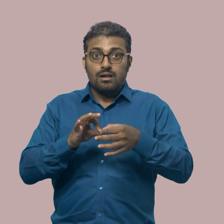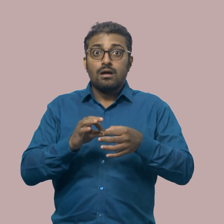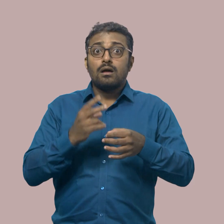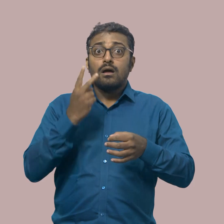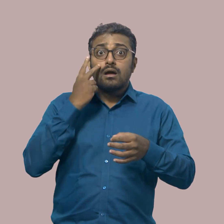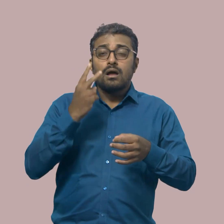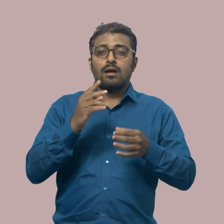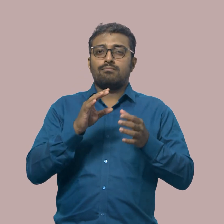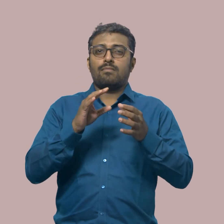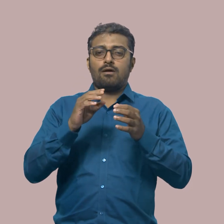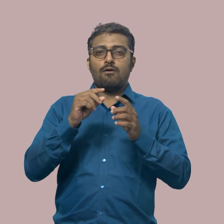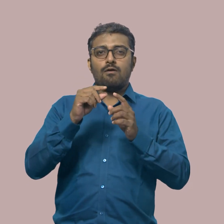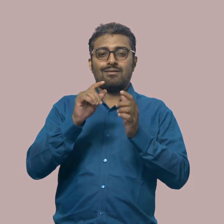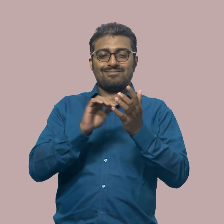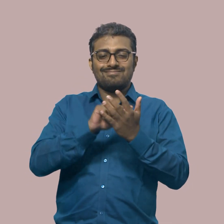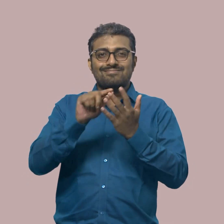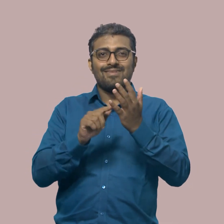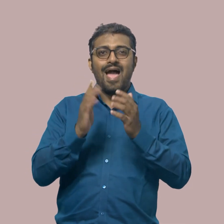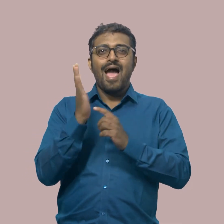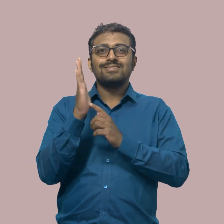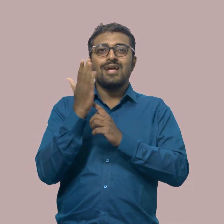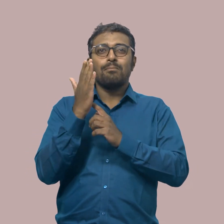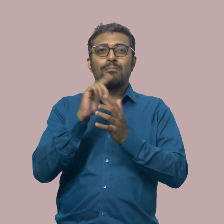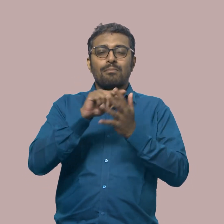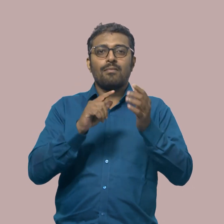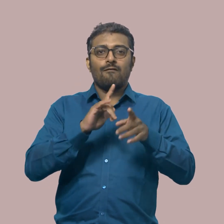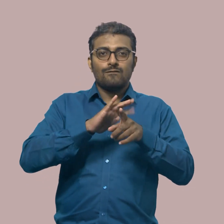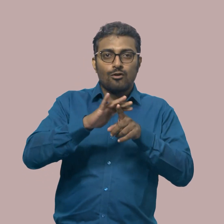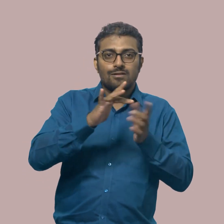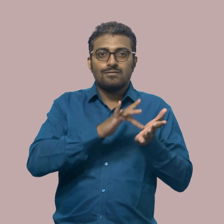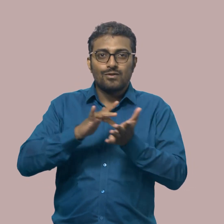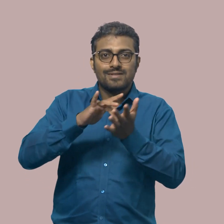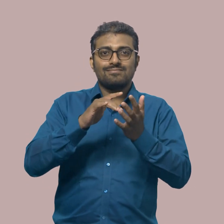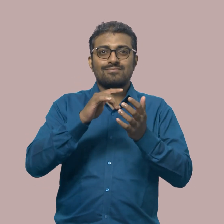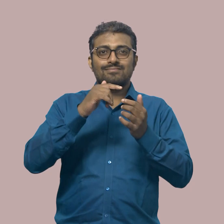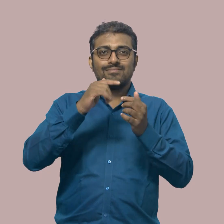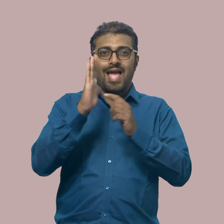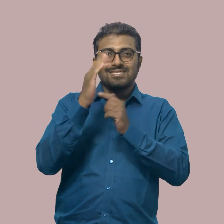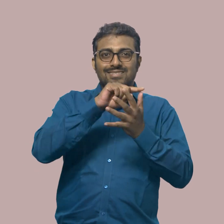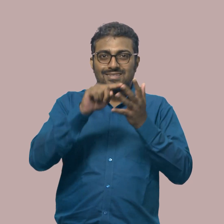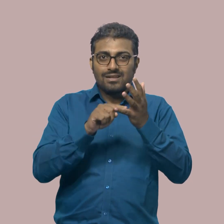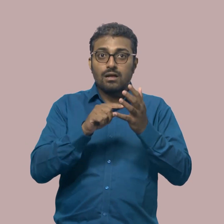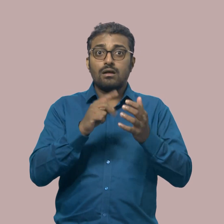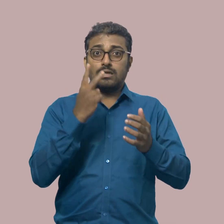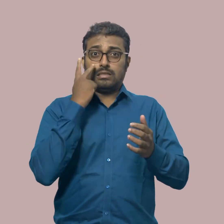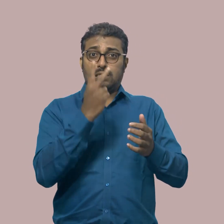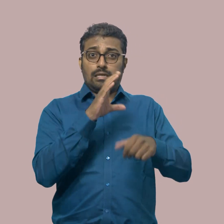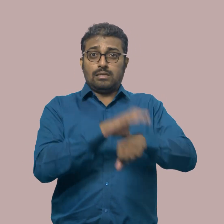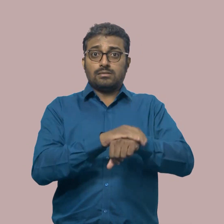of number 2 and concept of hour. The number is expressed through the hand shape and the concept